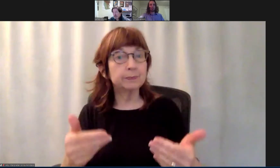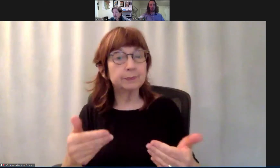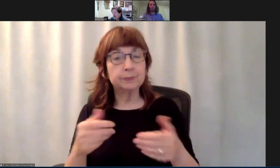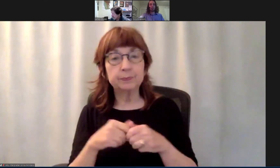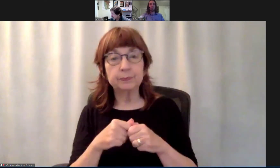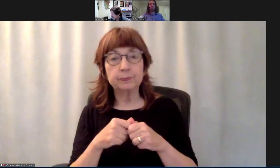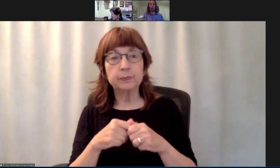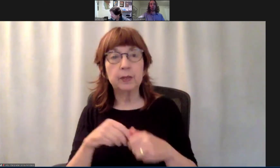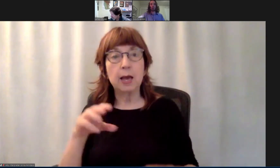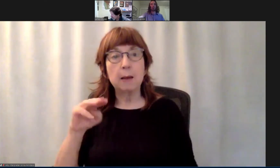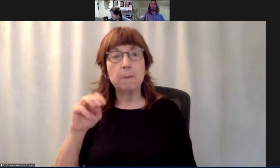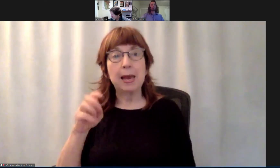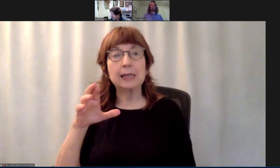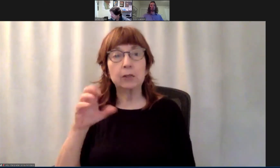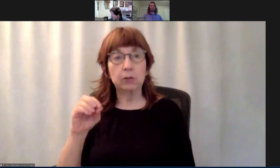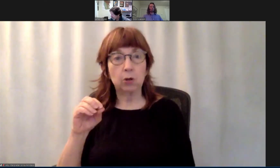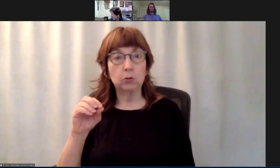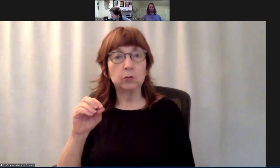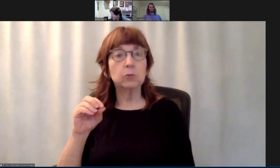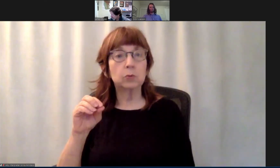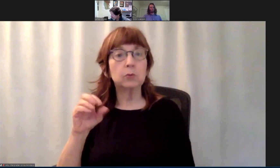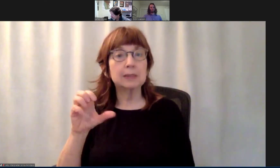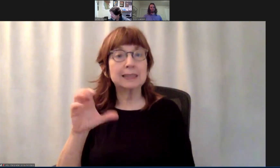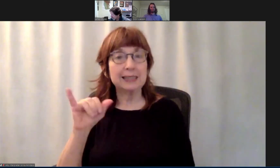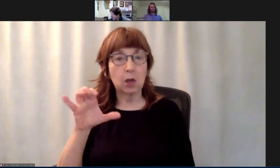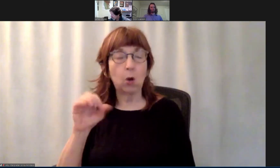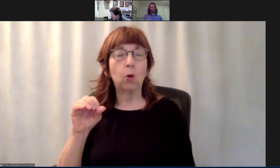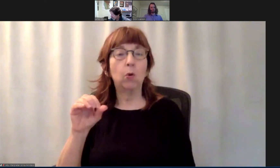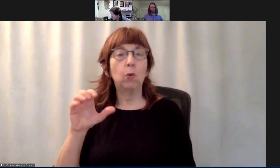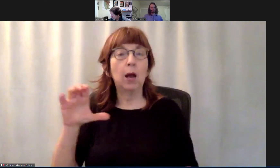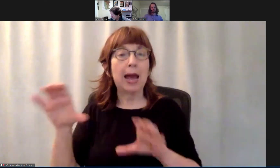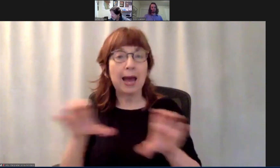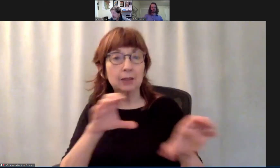the Mendocino Action News.